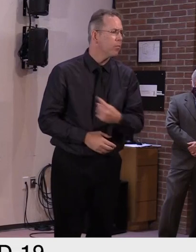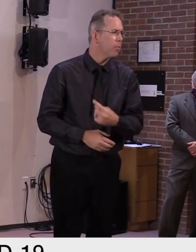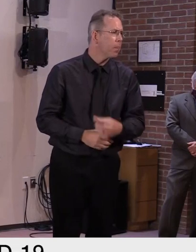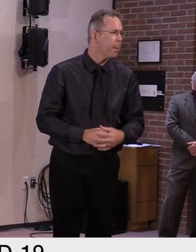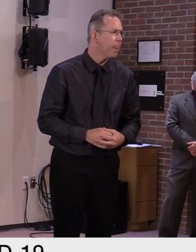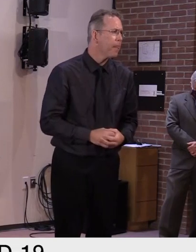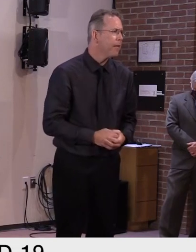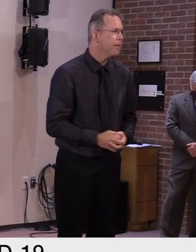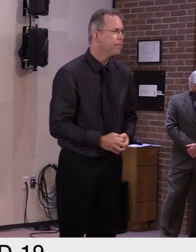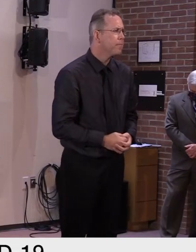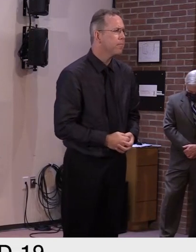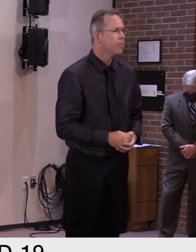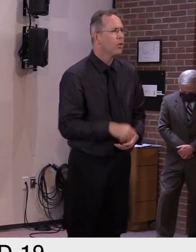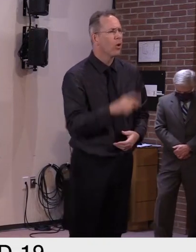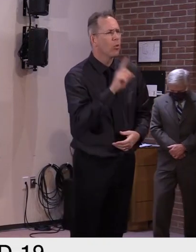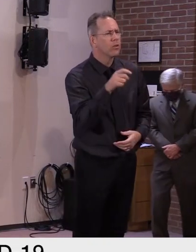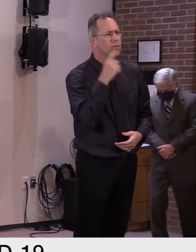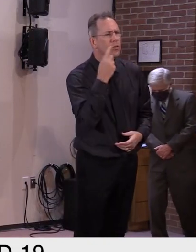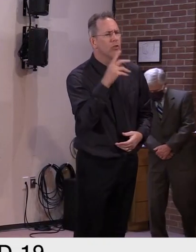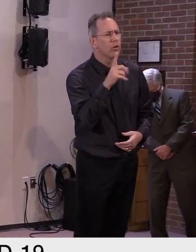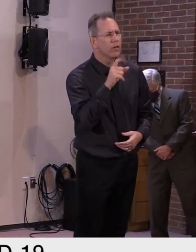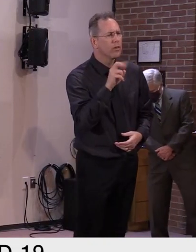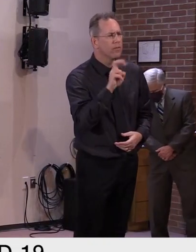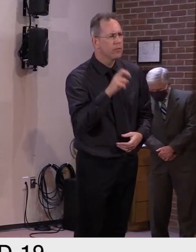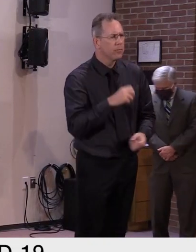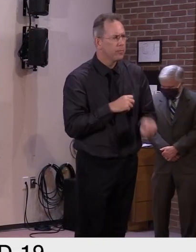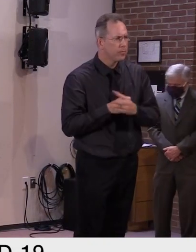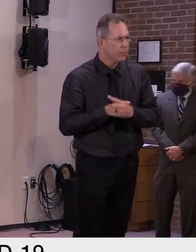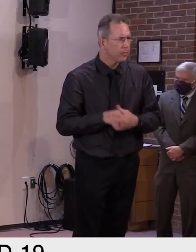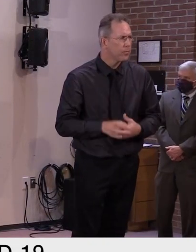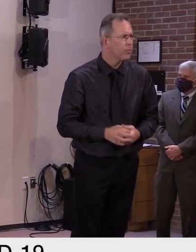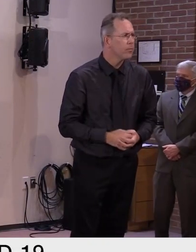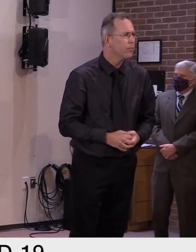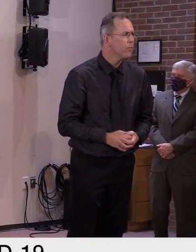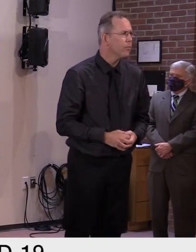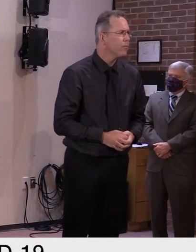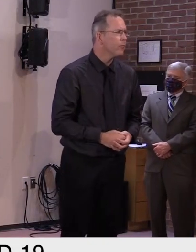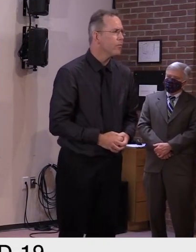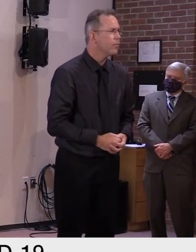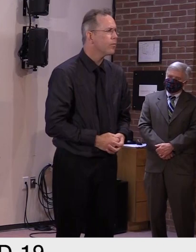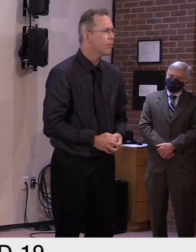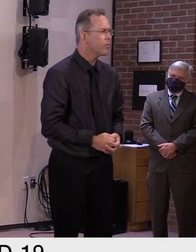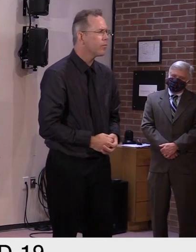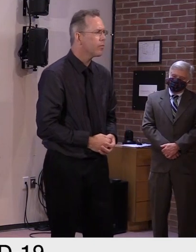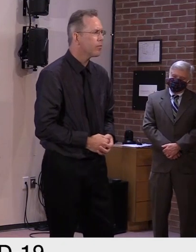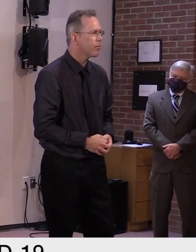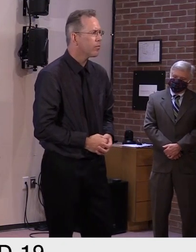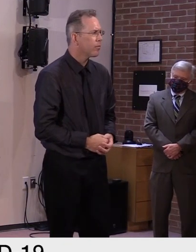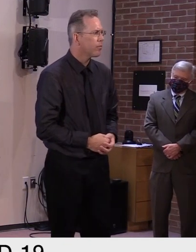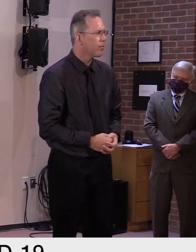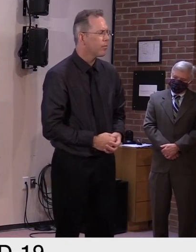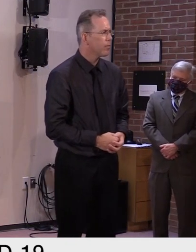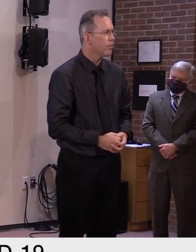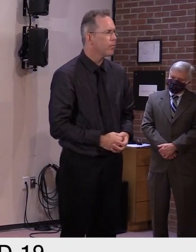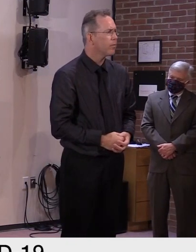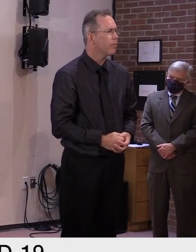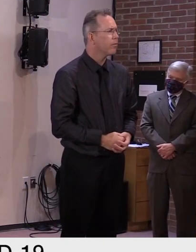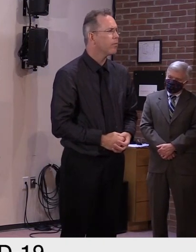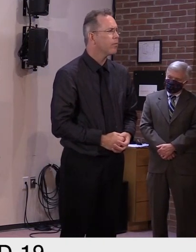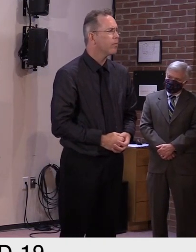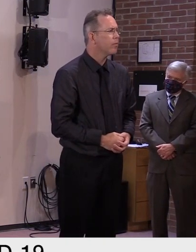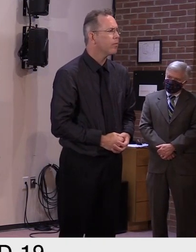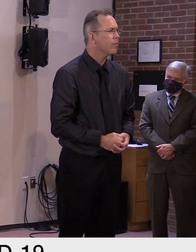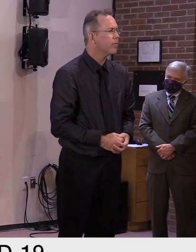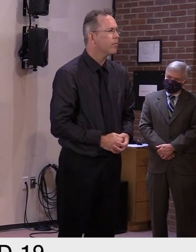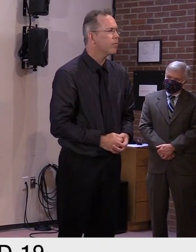you know, being with the Chronicle, I'm kind of a homer, and I noticed that there have been an unusual number